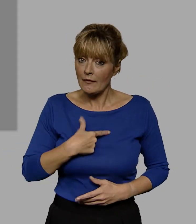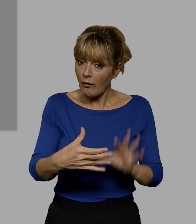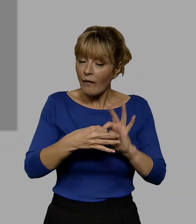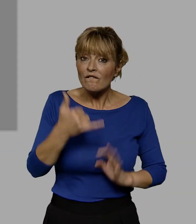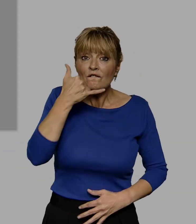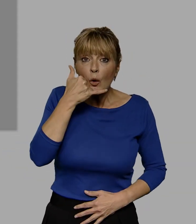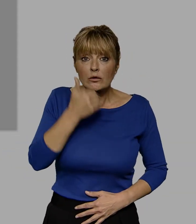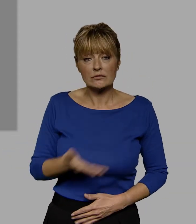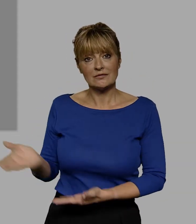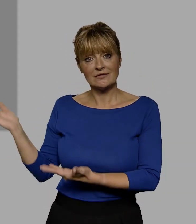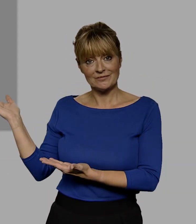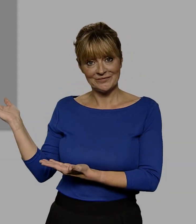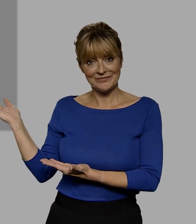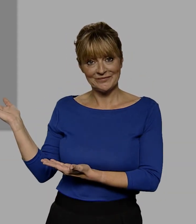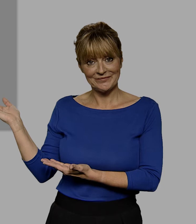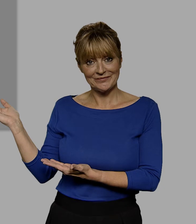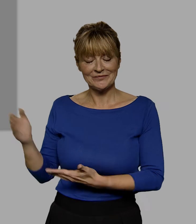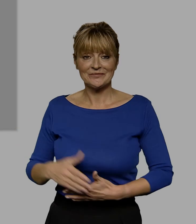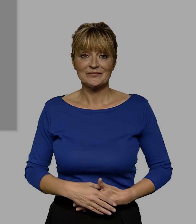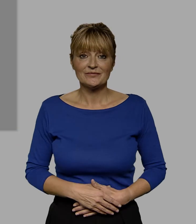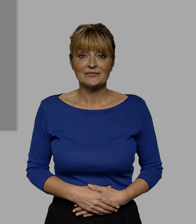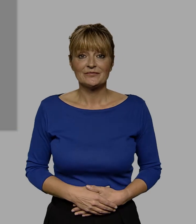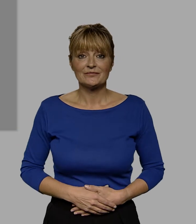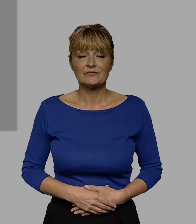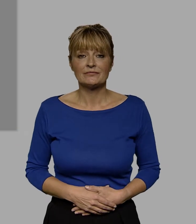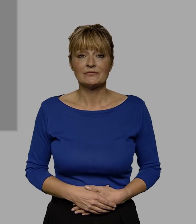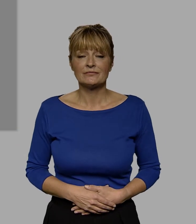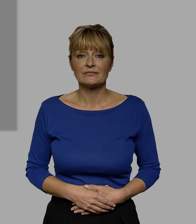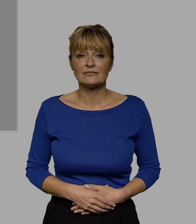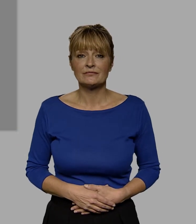Phone 0131 240 2990.